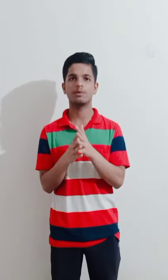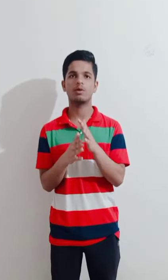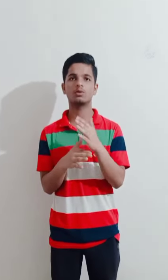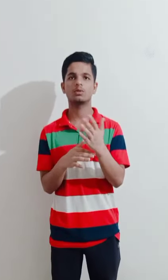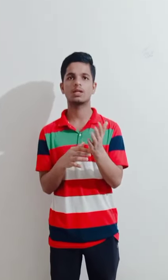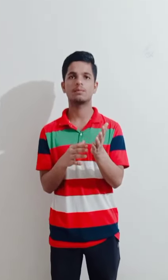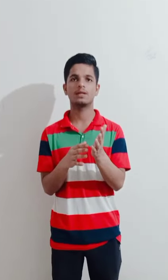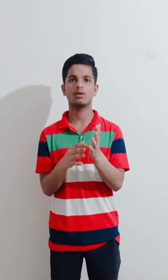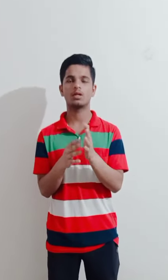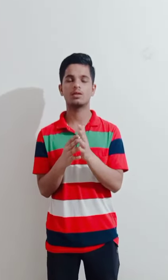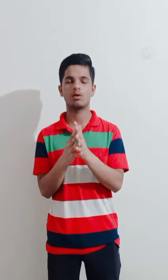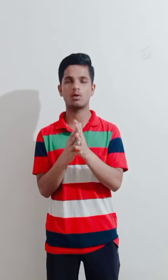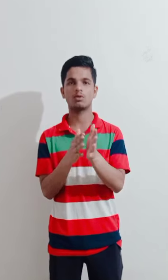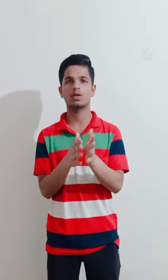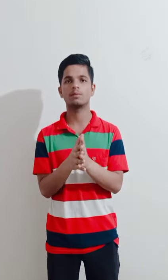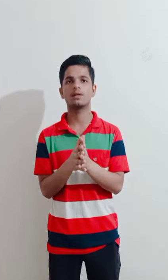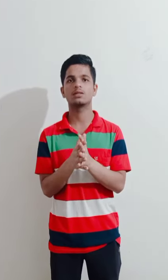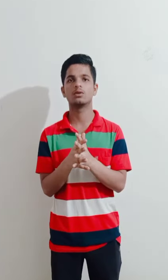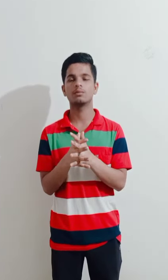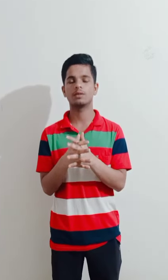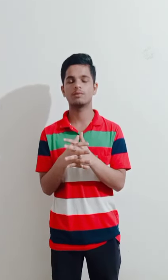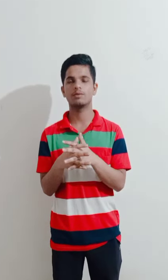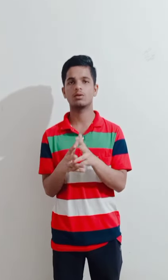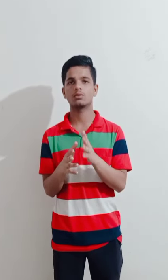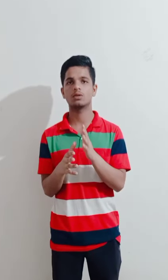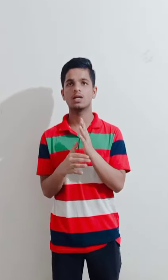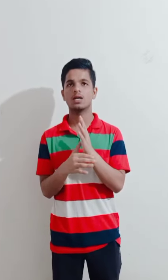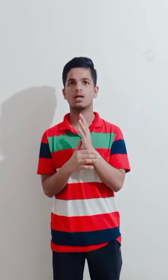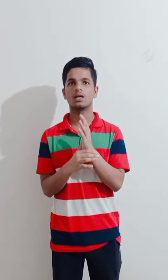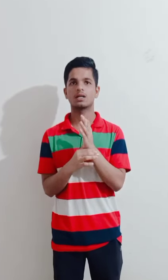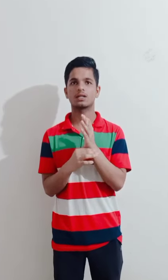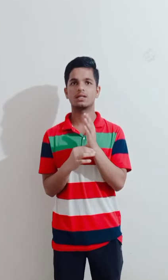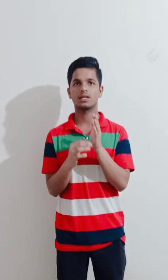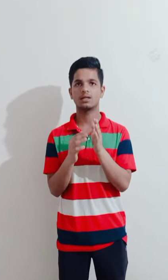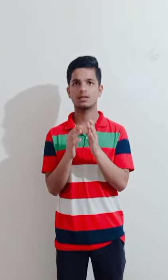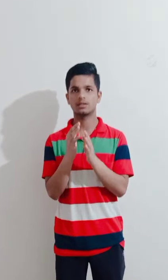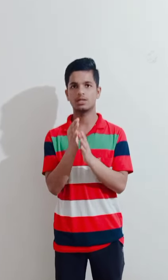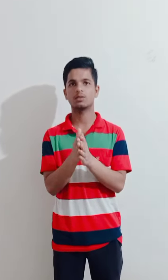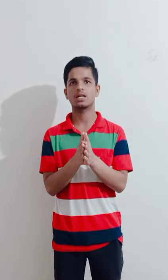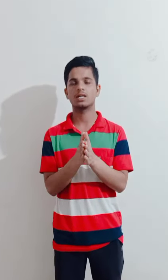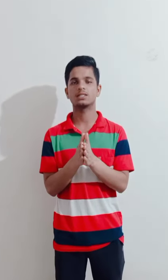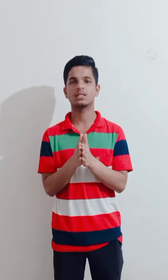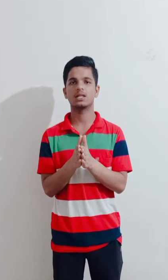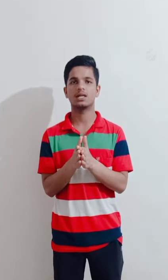to terminate, or in order to terminate the loop, if we want to give the condition